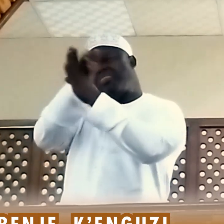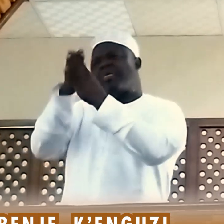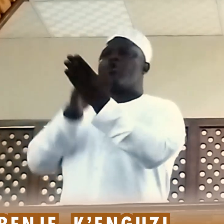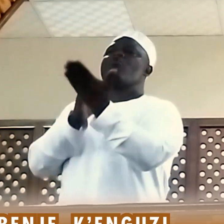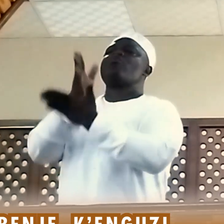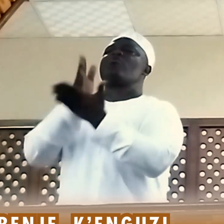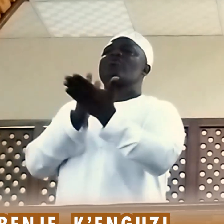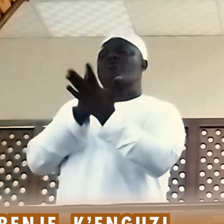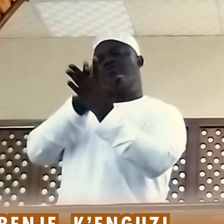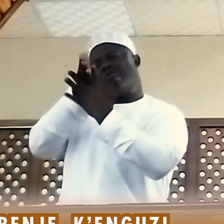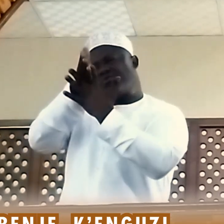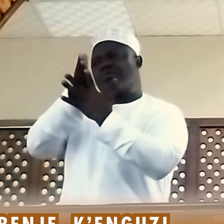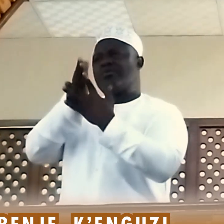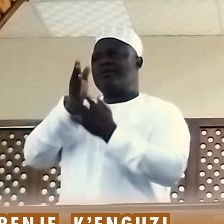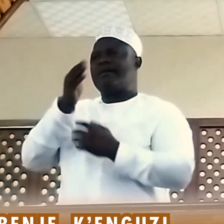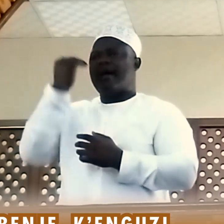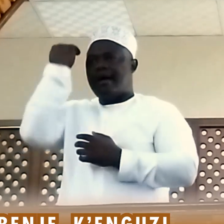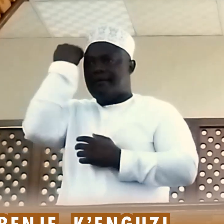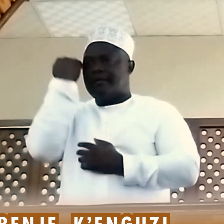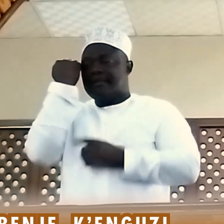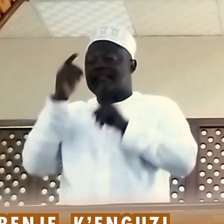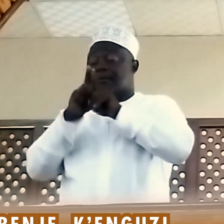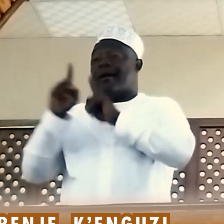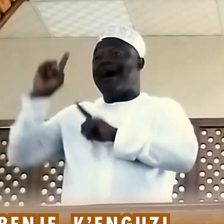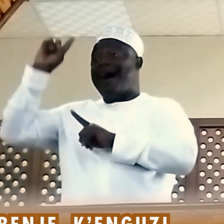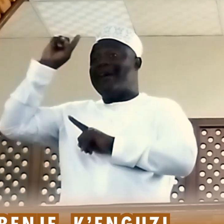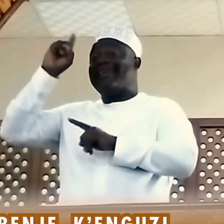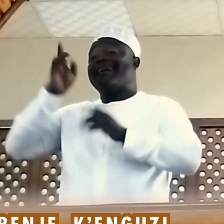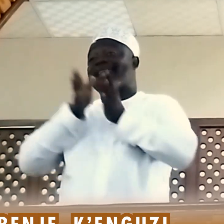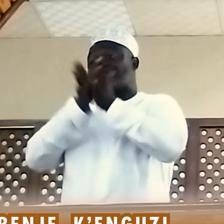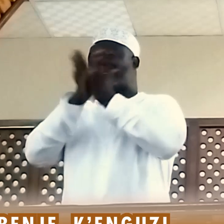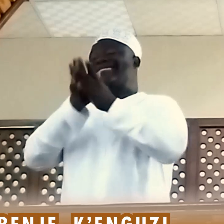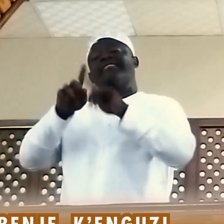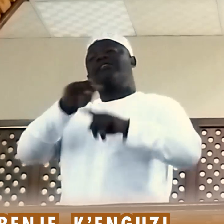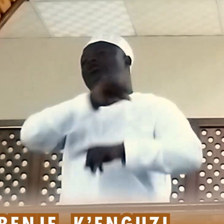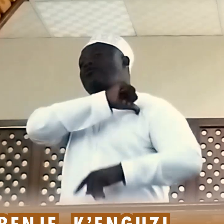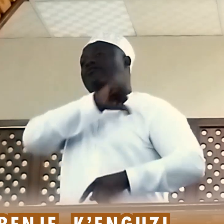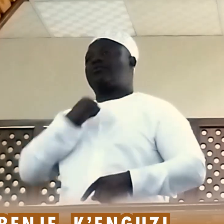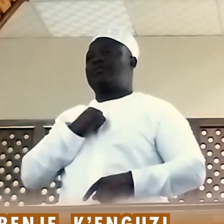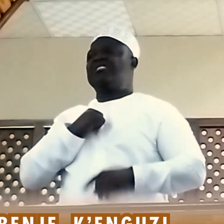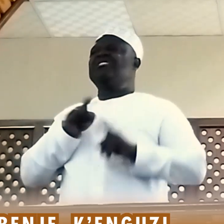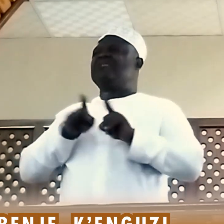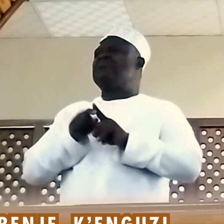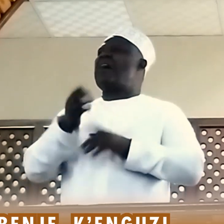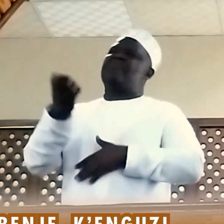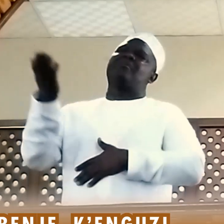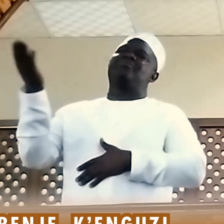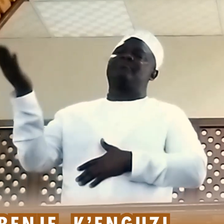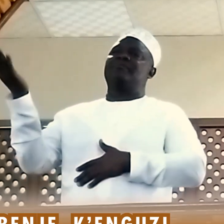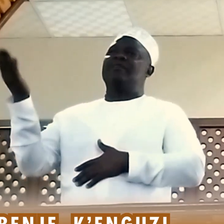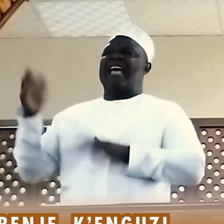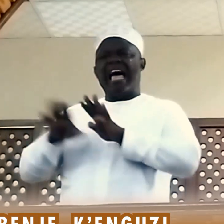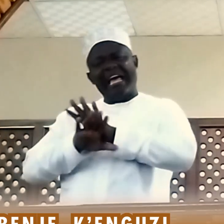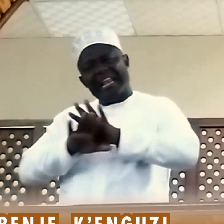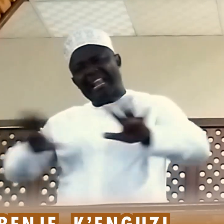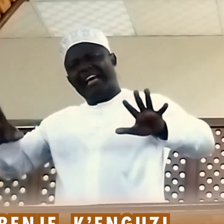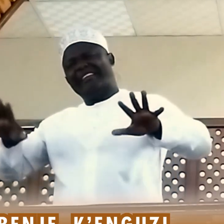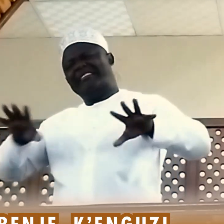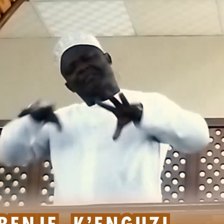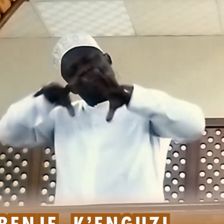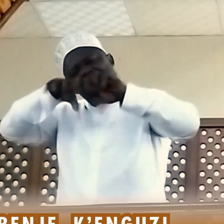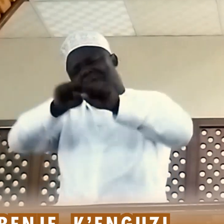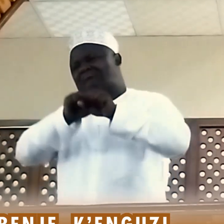mbalamuzi. Ekyo Allah tabaraka wa ta'ala yakyogerako dda n'akigaana. Olwaleero bye biriwo, ettaka ly'abantu ligenda